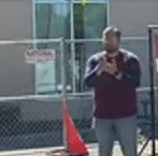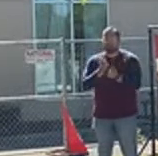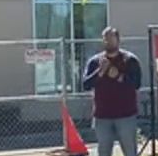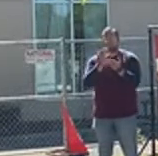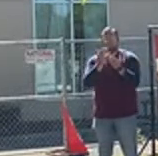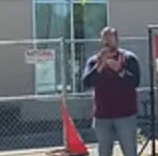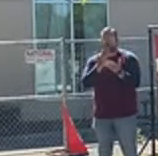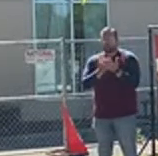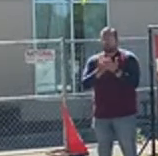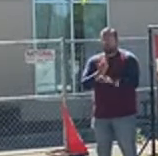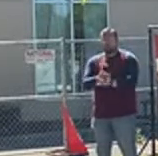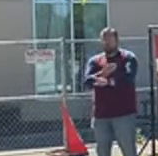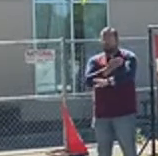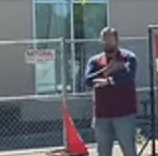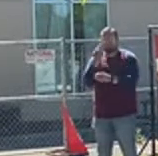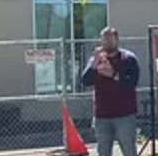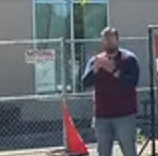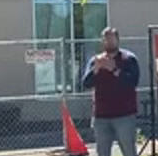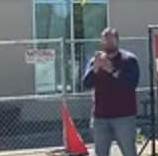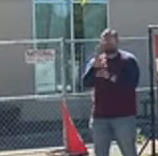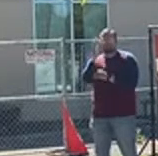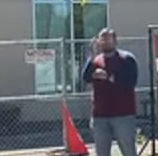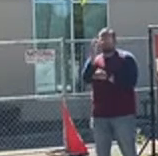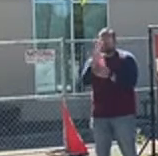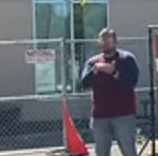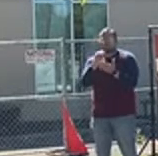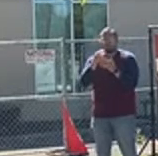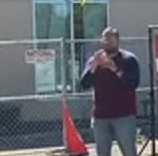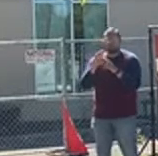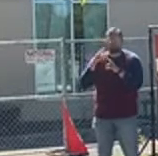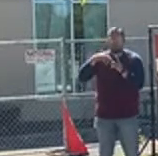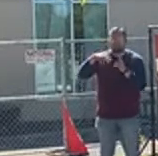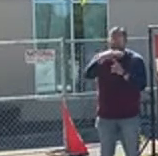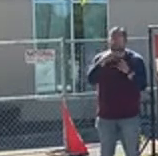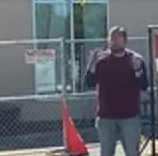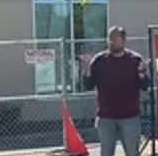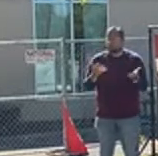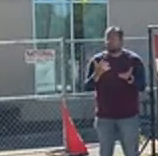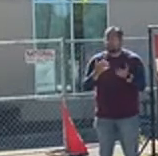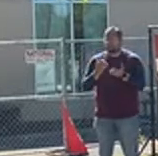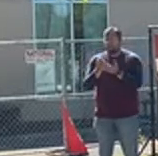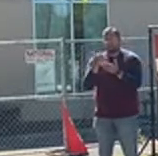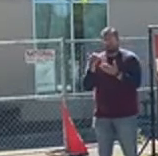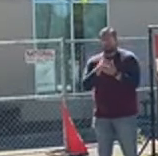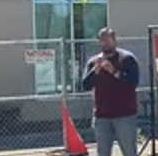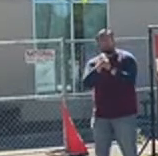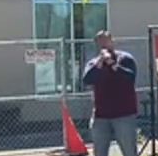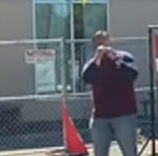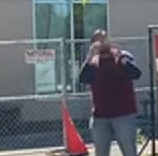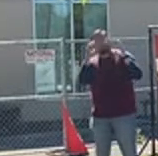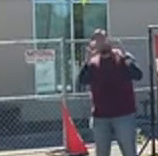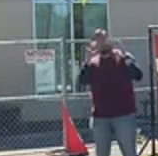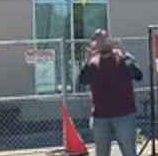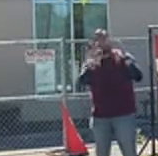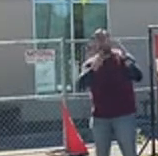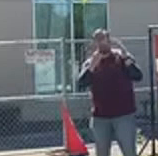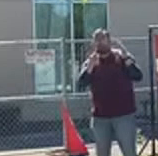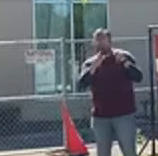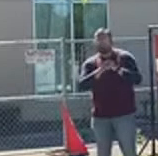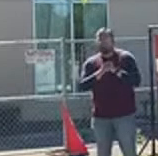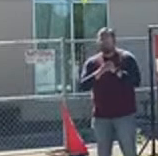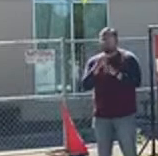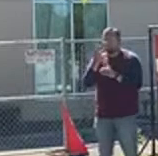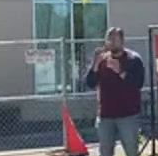for the future of the learning environment at Stevens and help us bring that vision to life. The 4 new general education